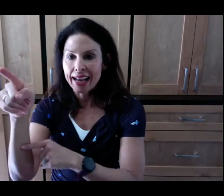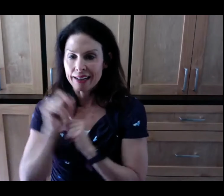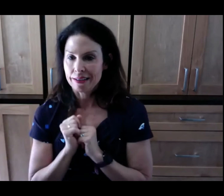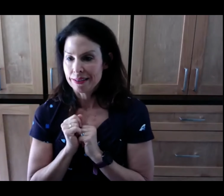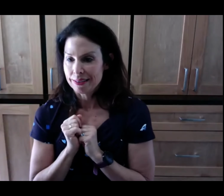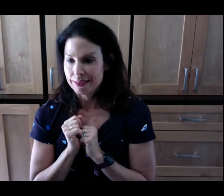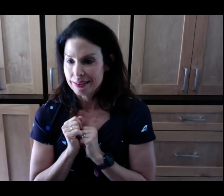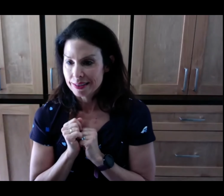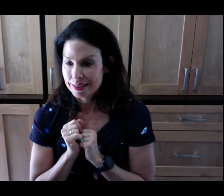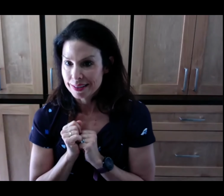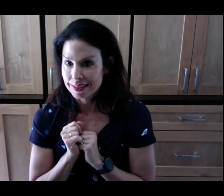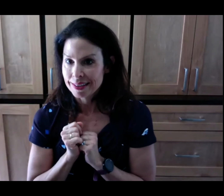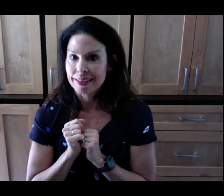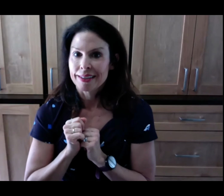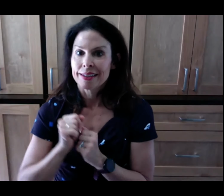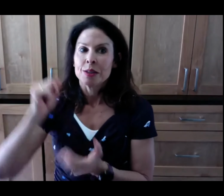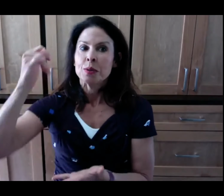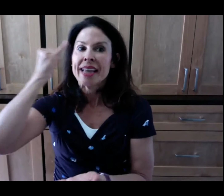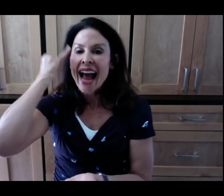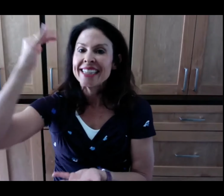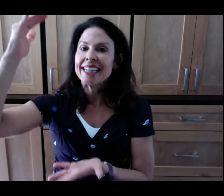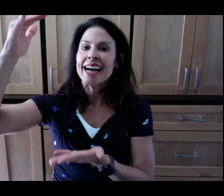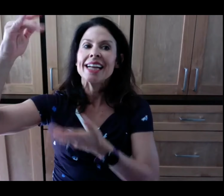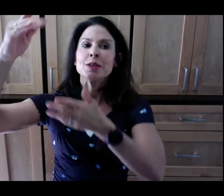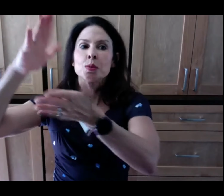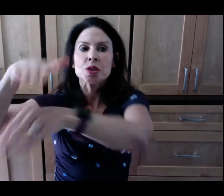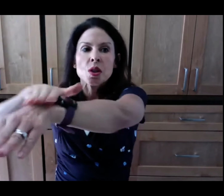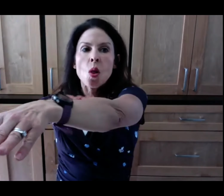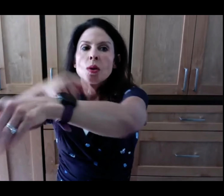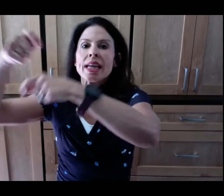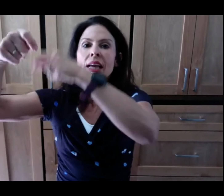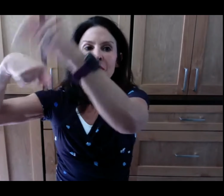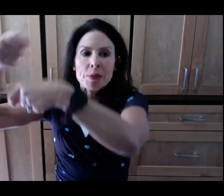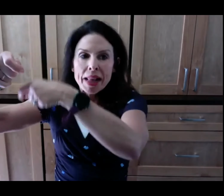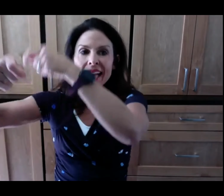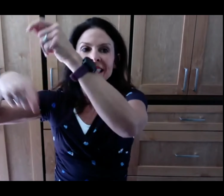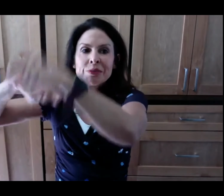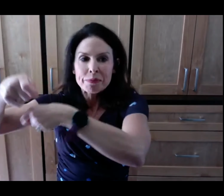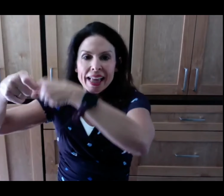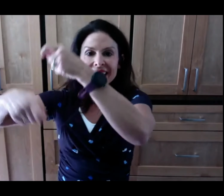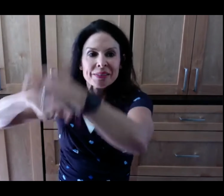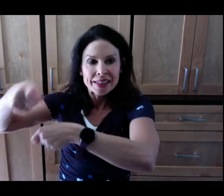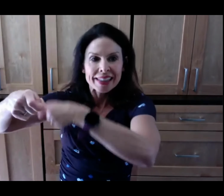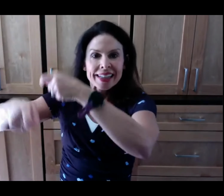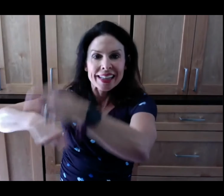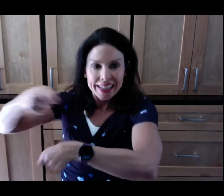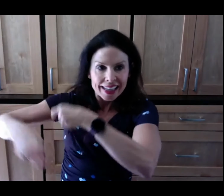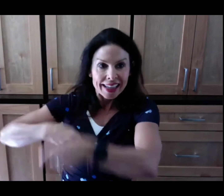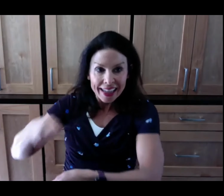Instead, they can look at the internet, the stuff on the content from the internet that is loaded into OER. And